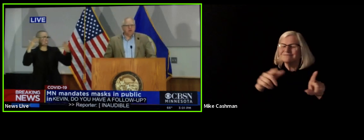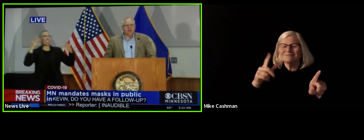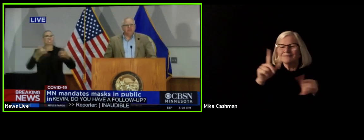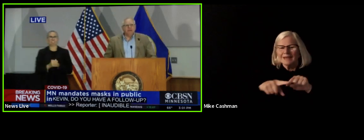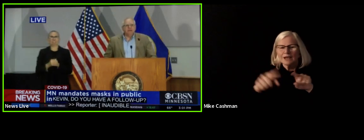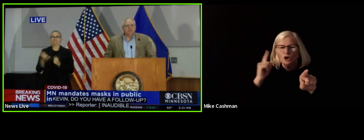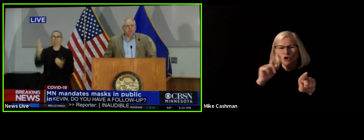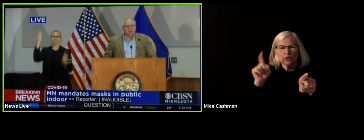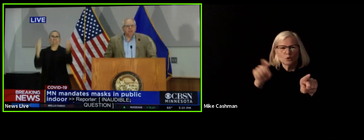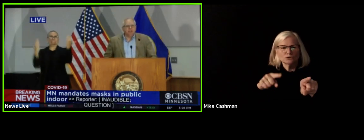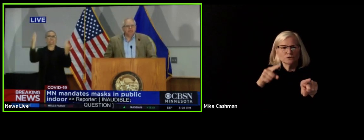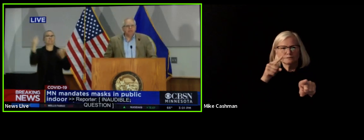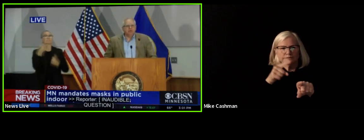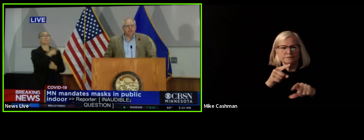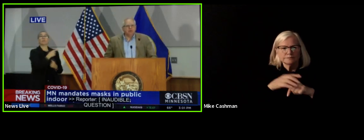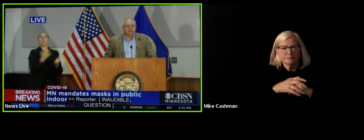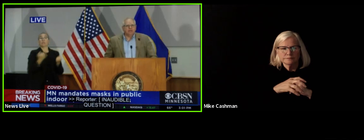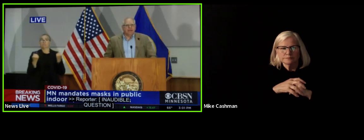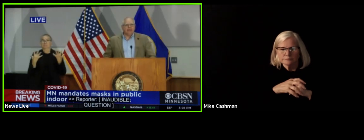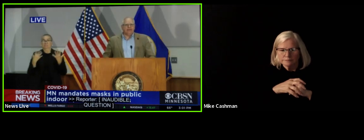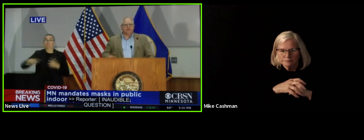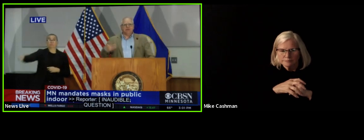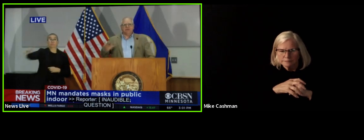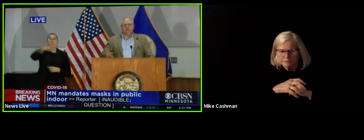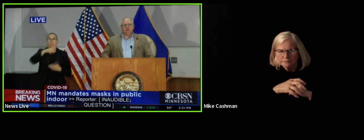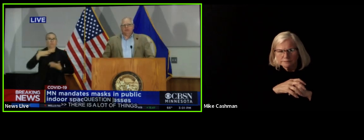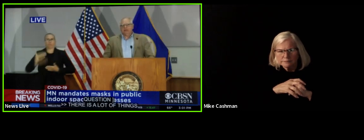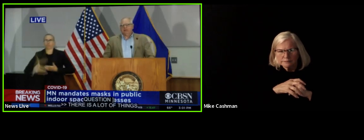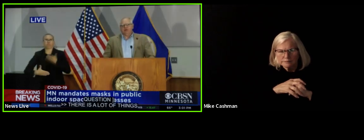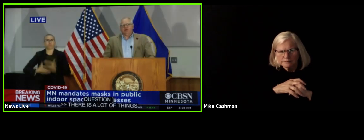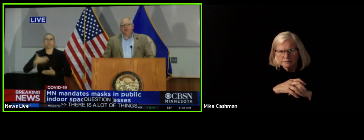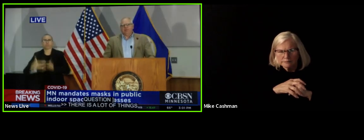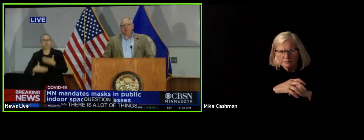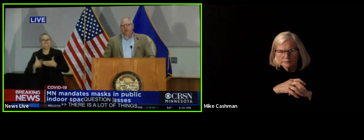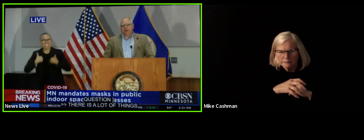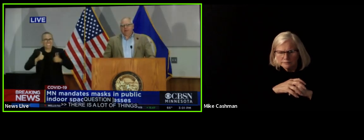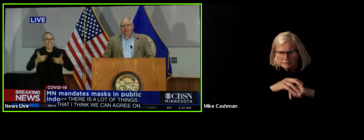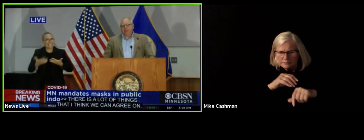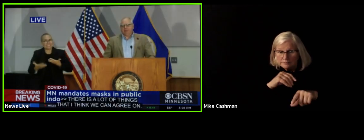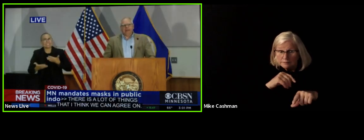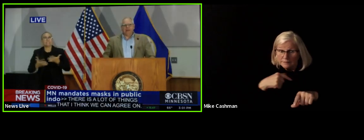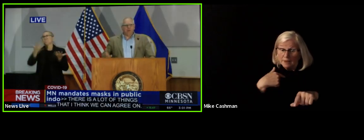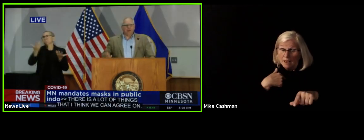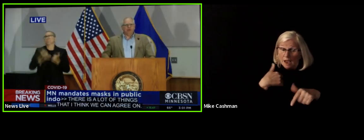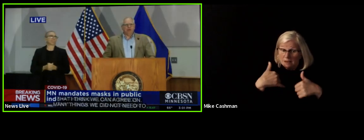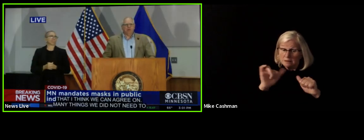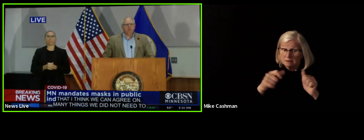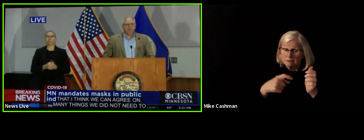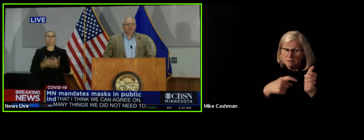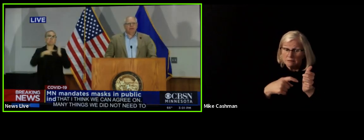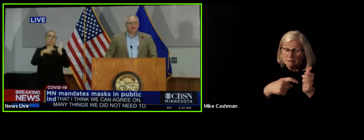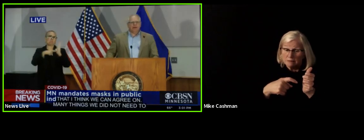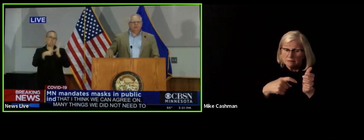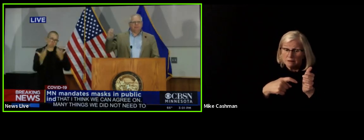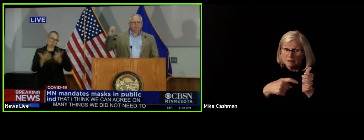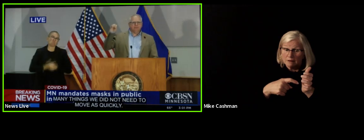could agree on. And many of them we didn't need to move as quickly. Like I still need to, for example, animal rendering when